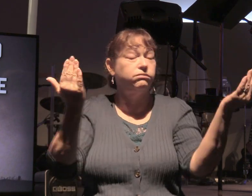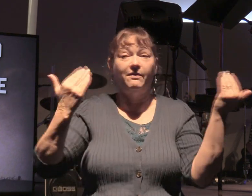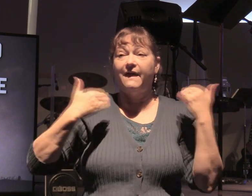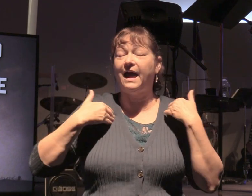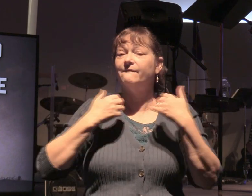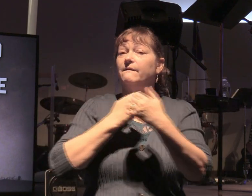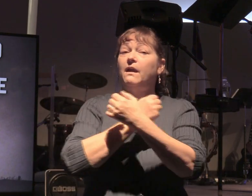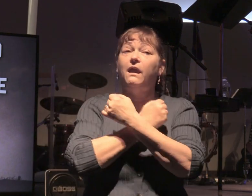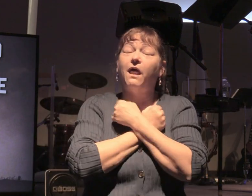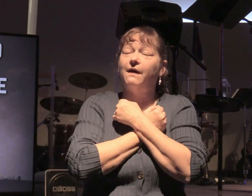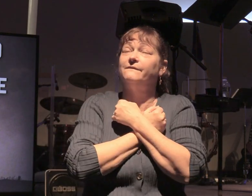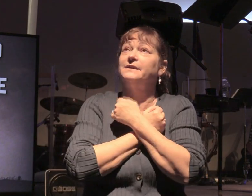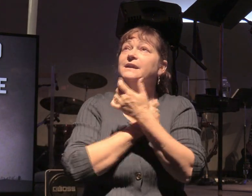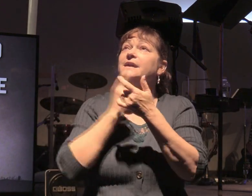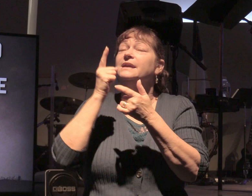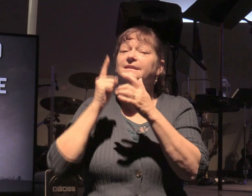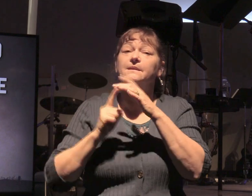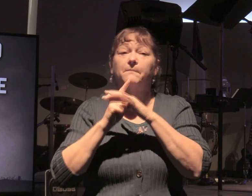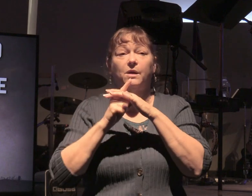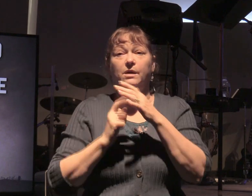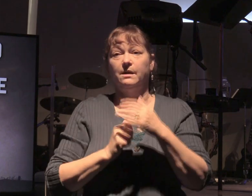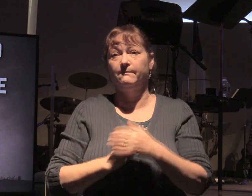have loved his appearing."